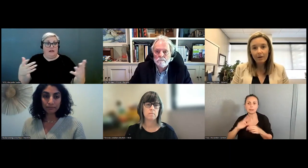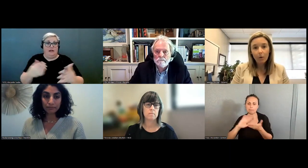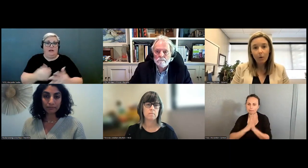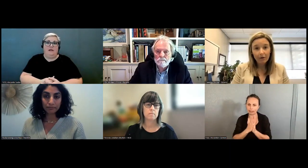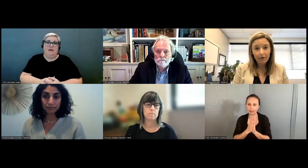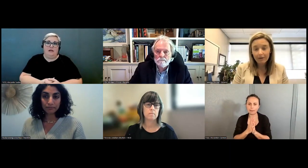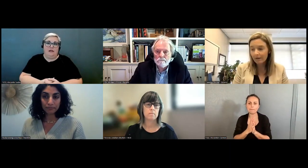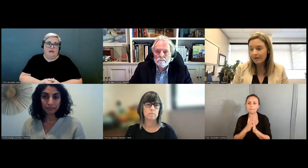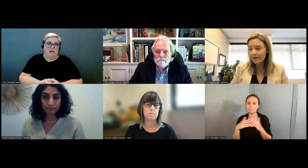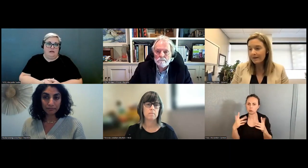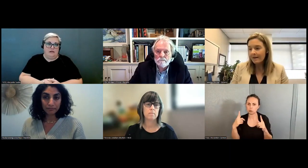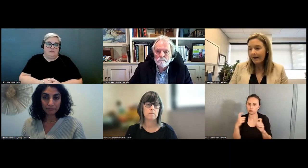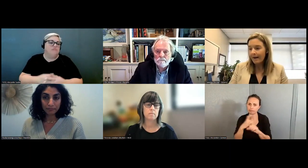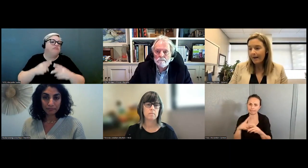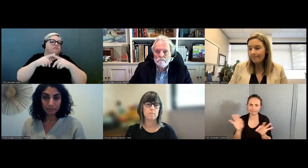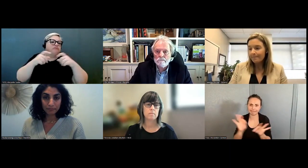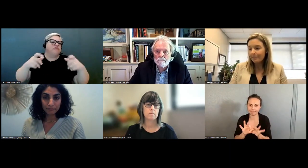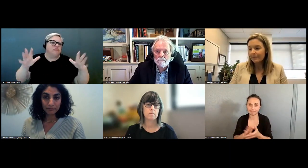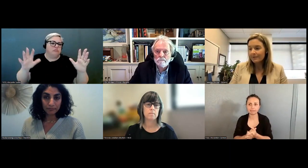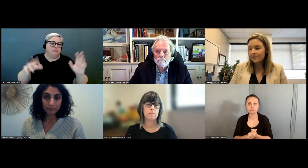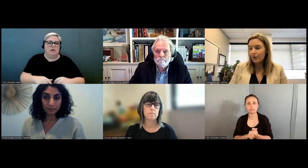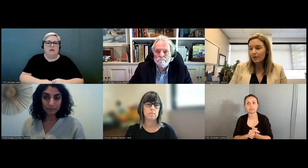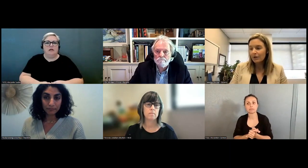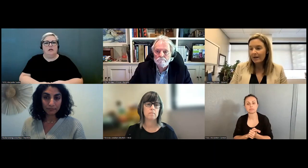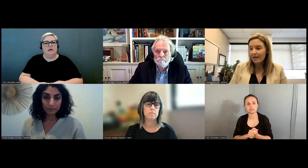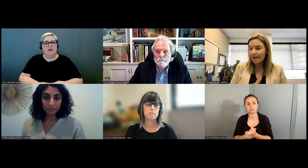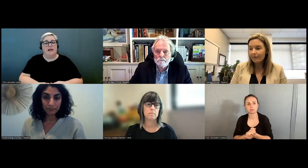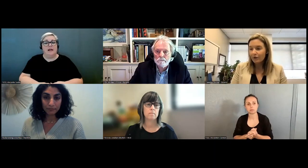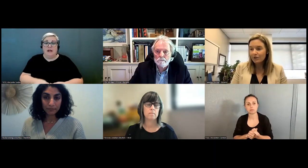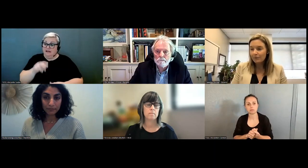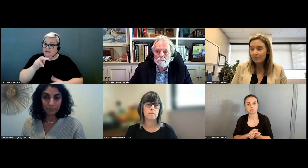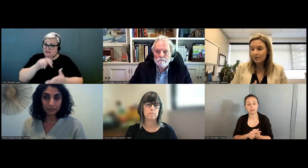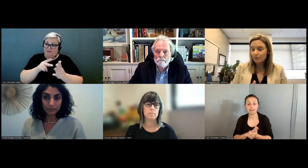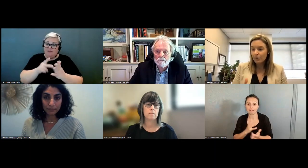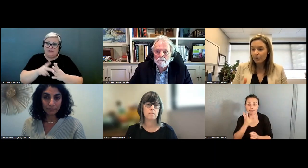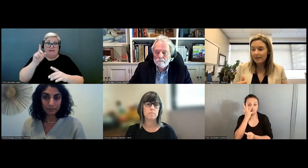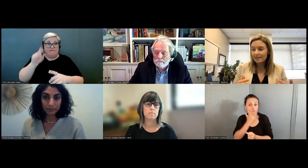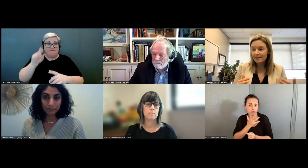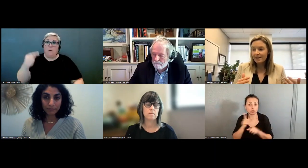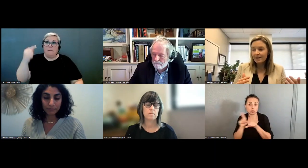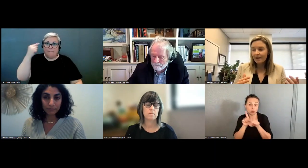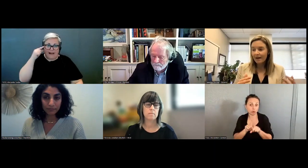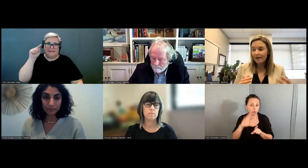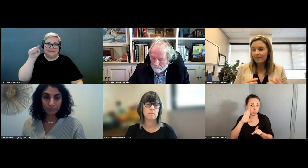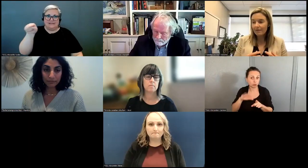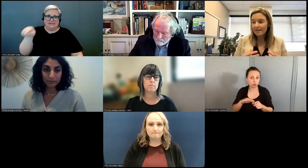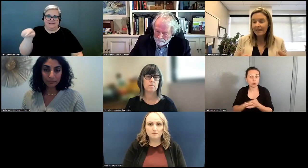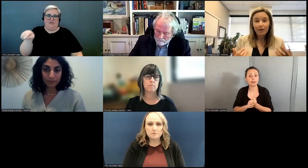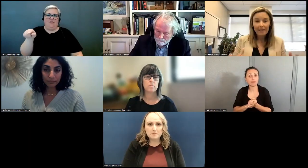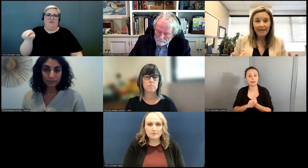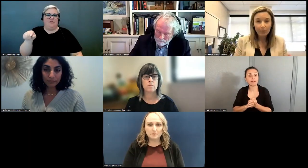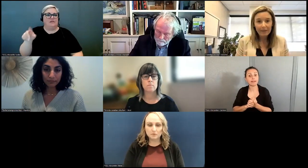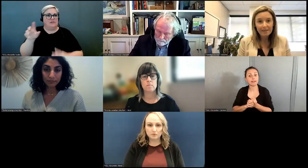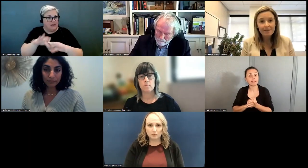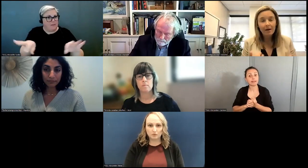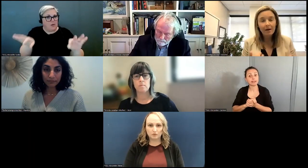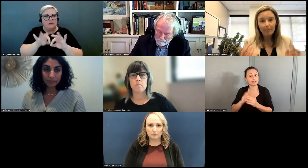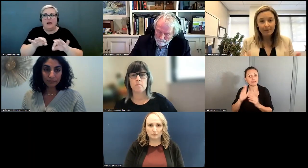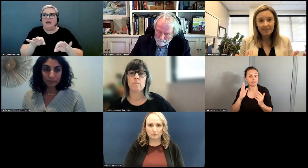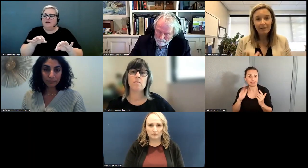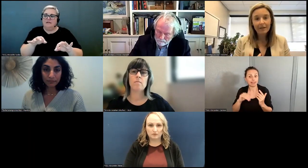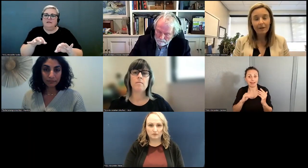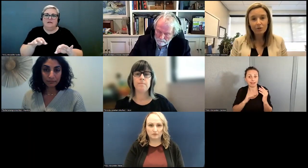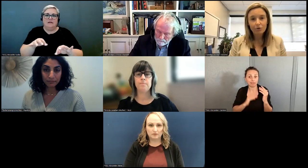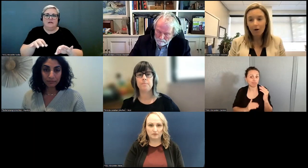quite critical. So, and unfortunately, we also know that the inequities